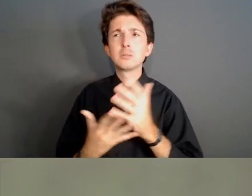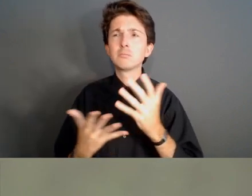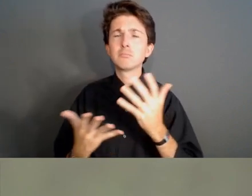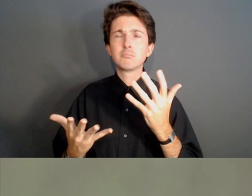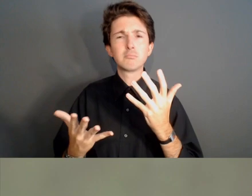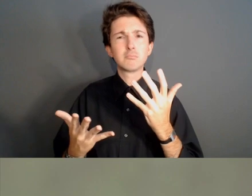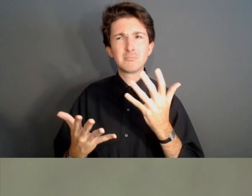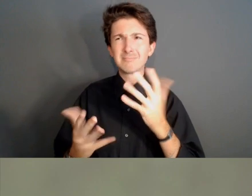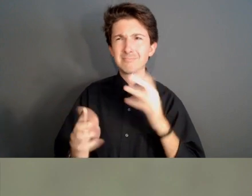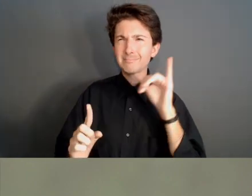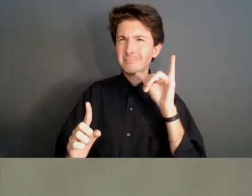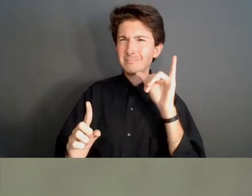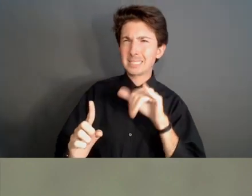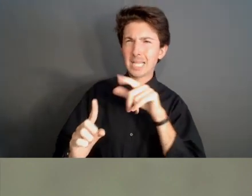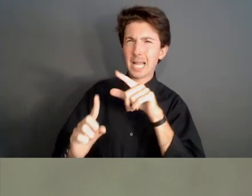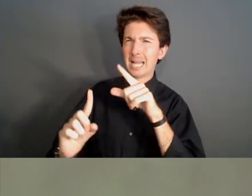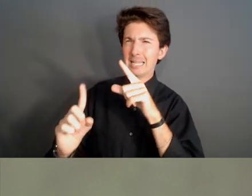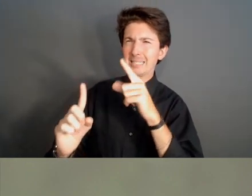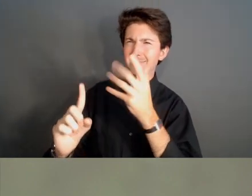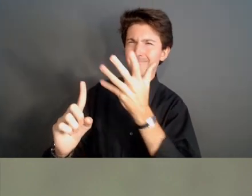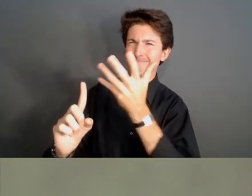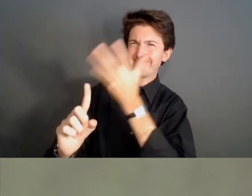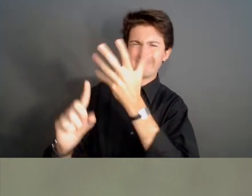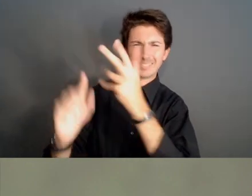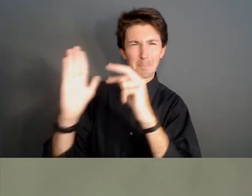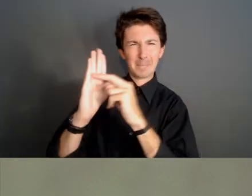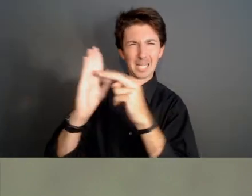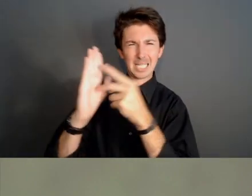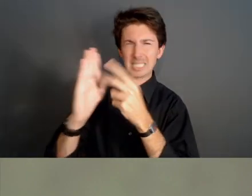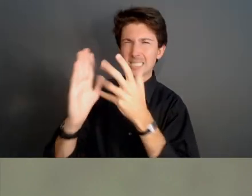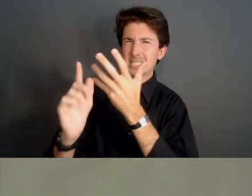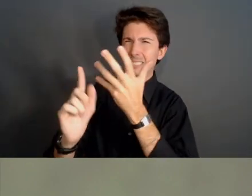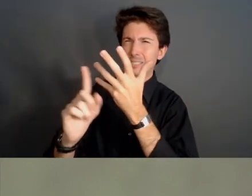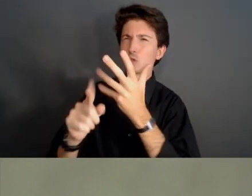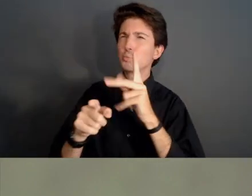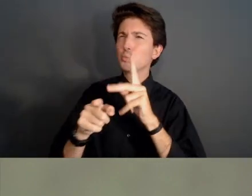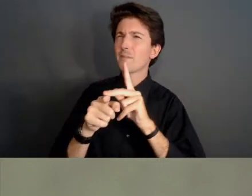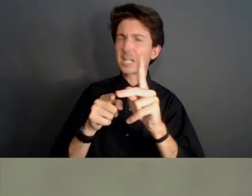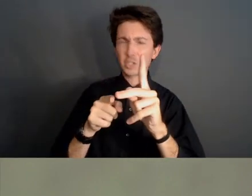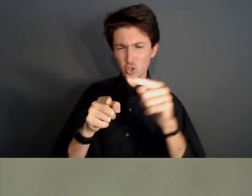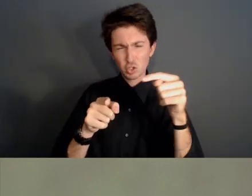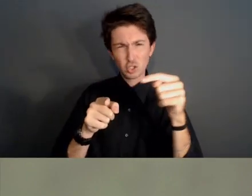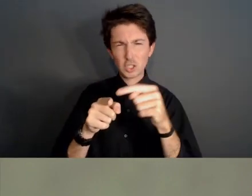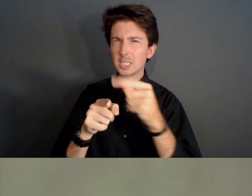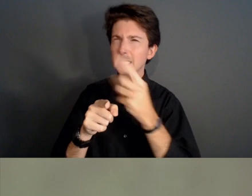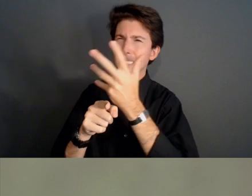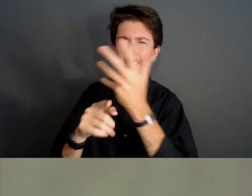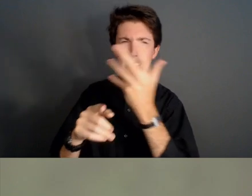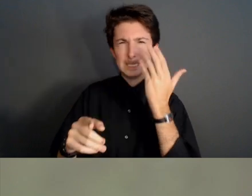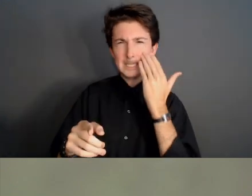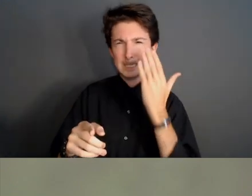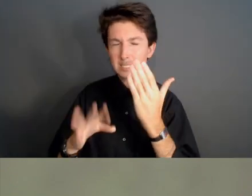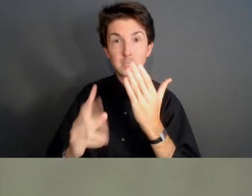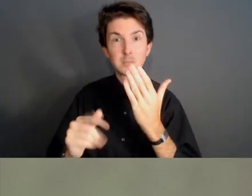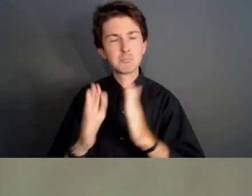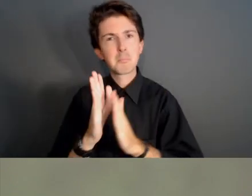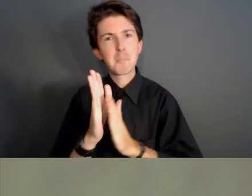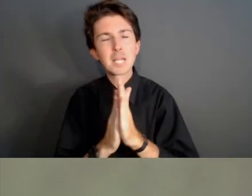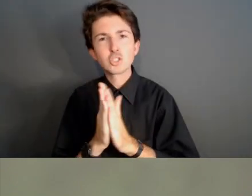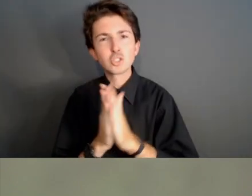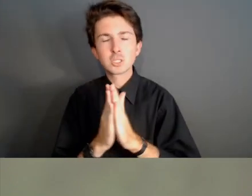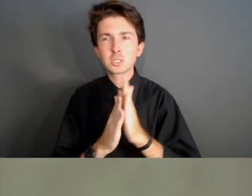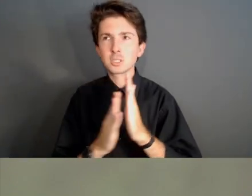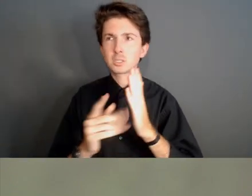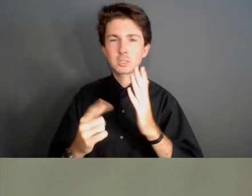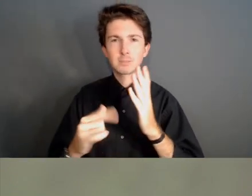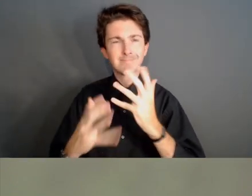what it means to be a professional, to share my passion, my dedication, something that I care